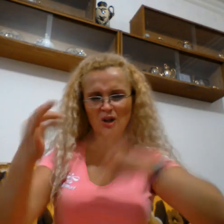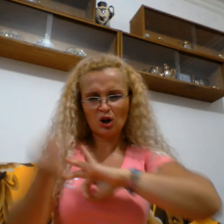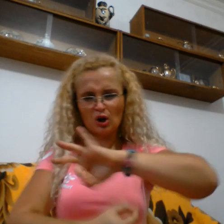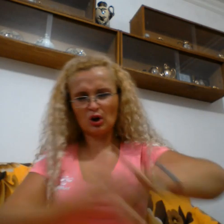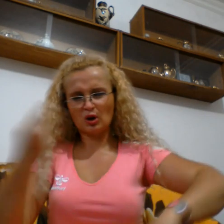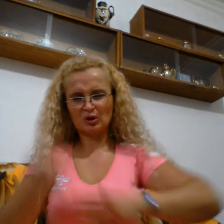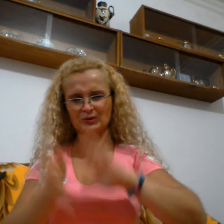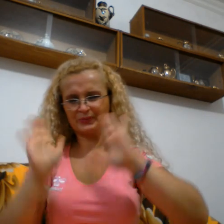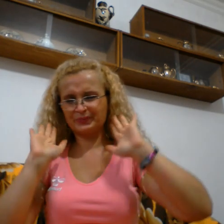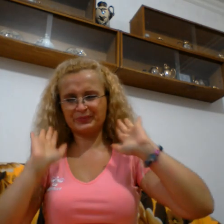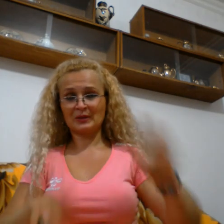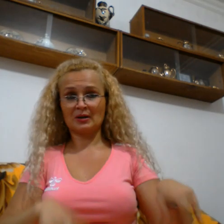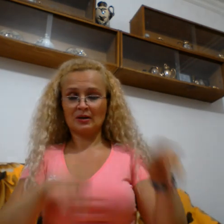Please take your examination tickets.